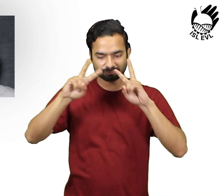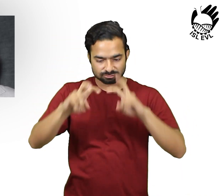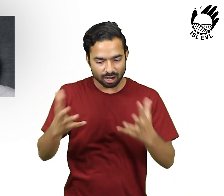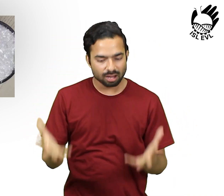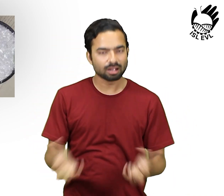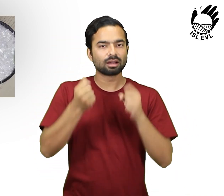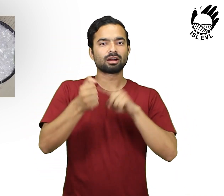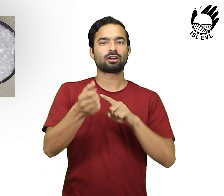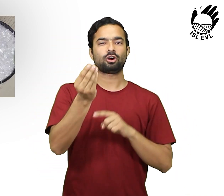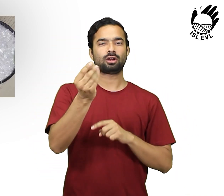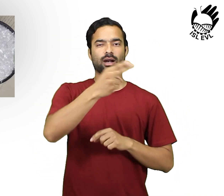was a chemist.